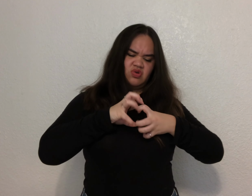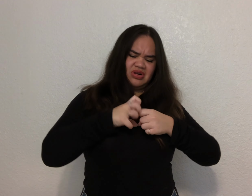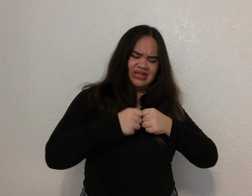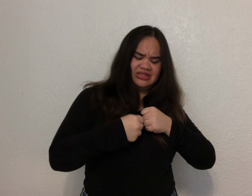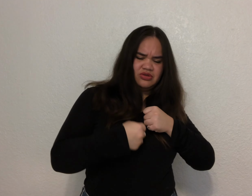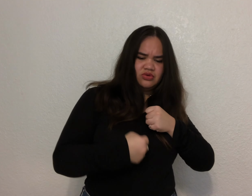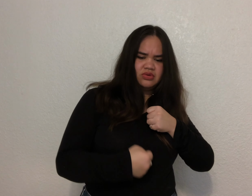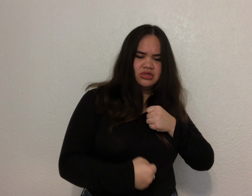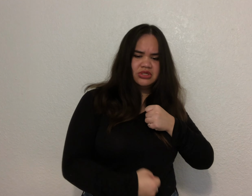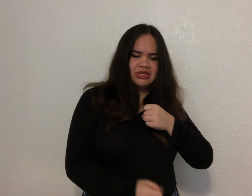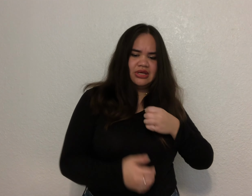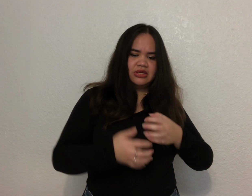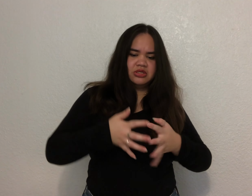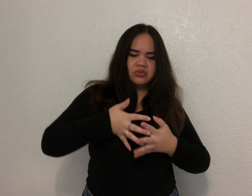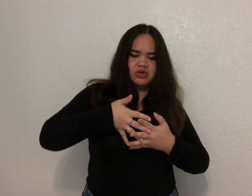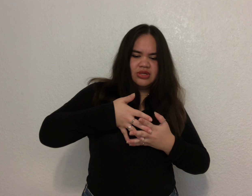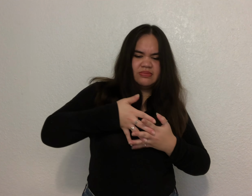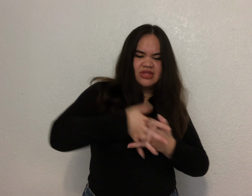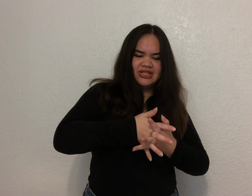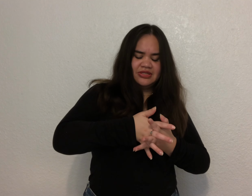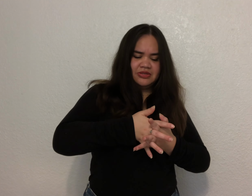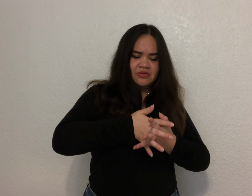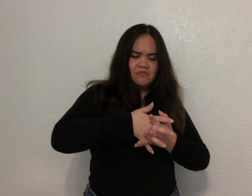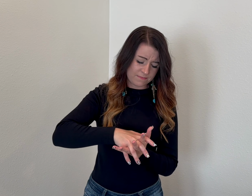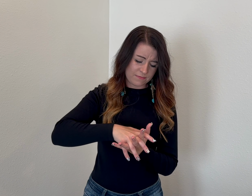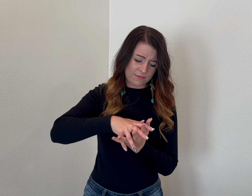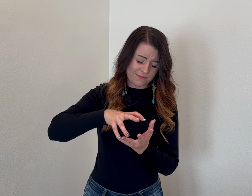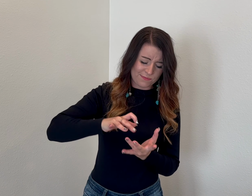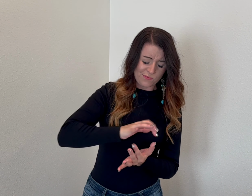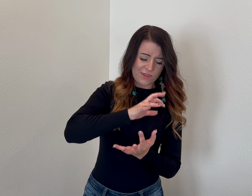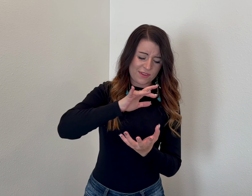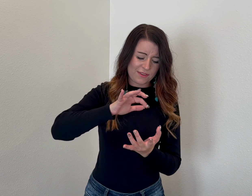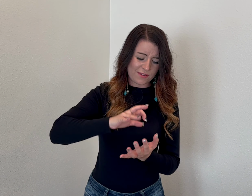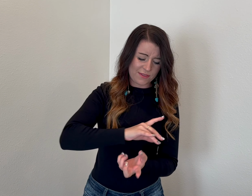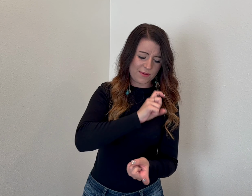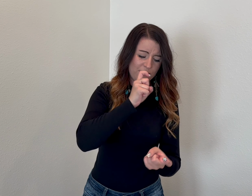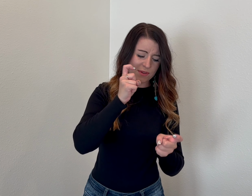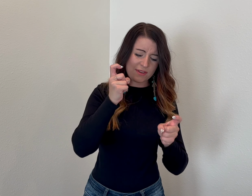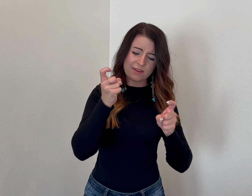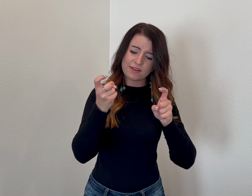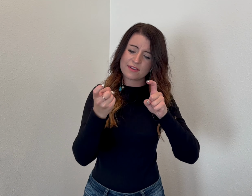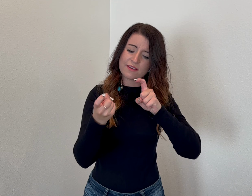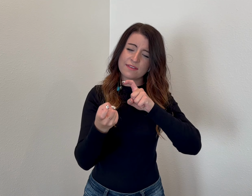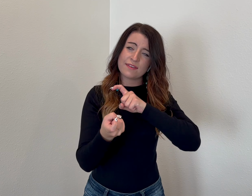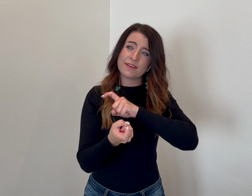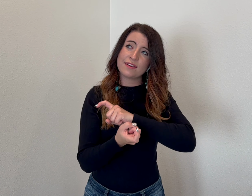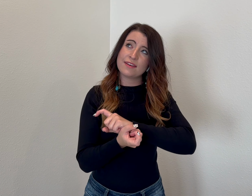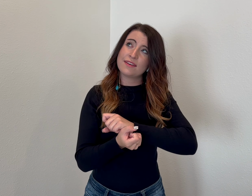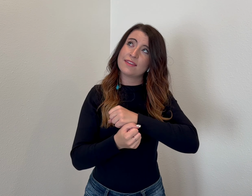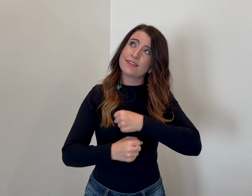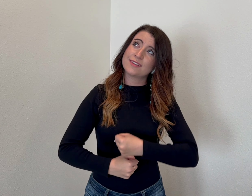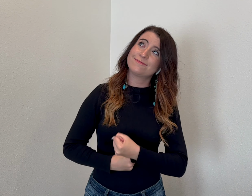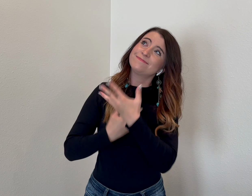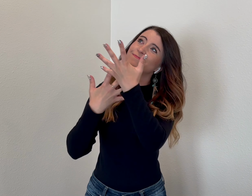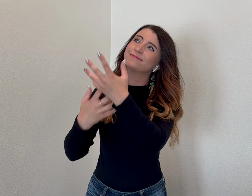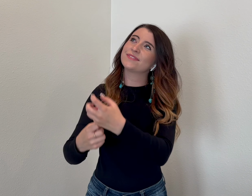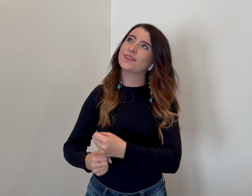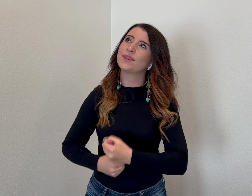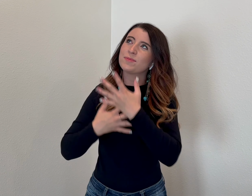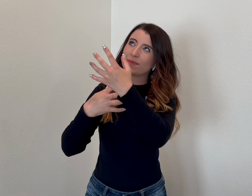hear each desperate plea And long that we'd have faith to